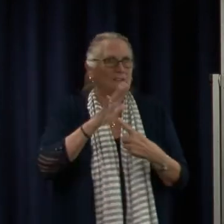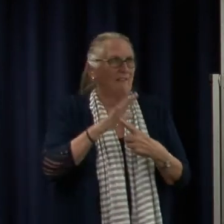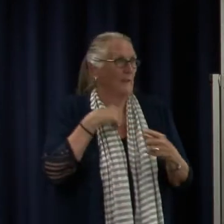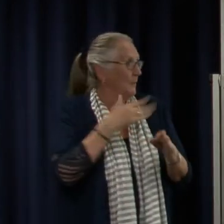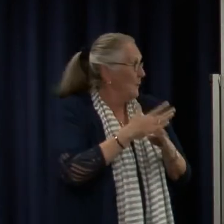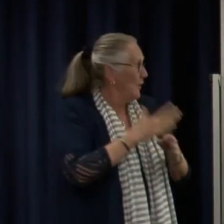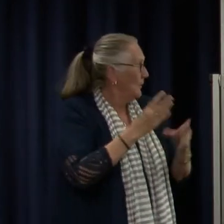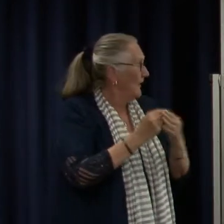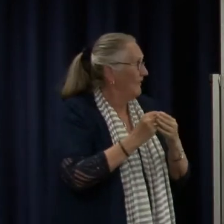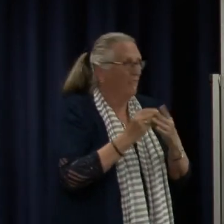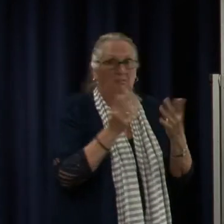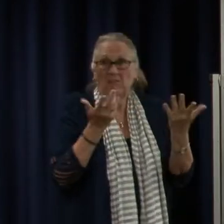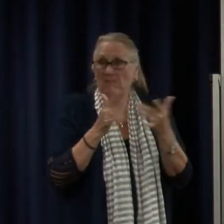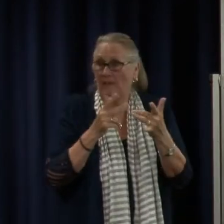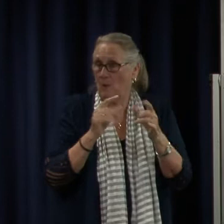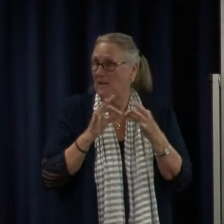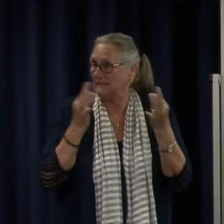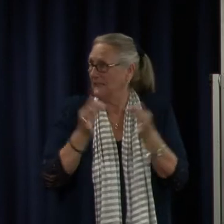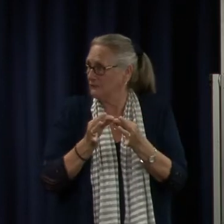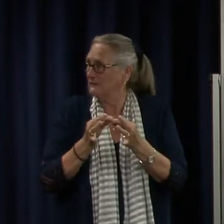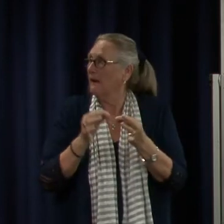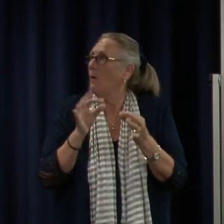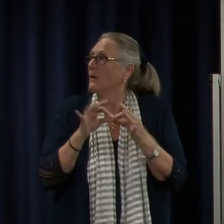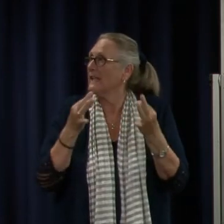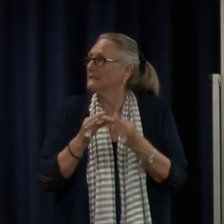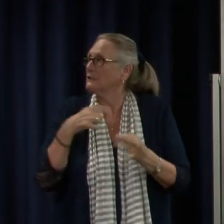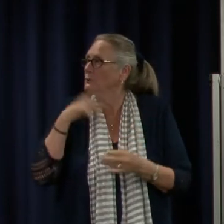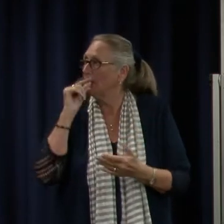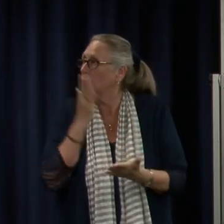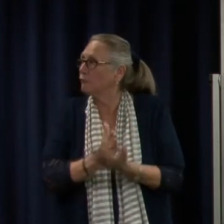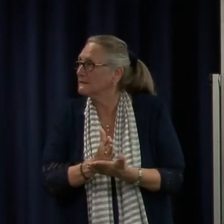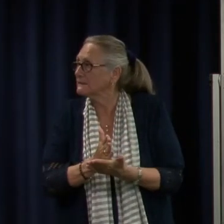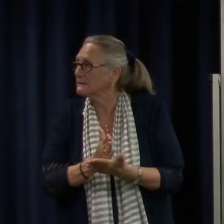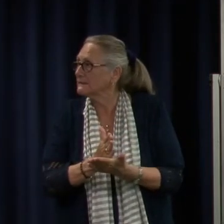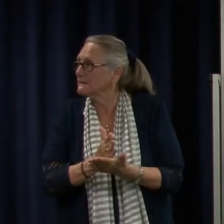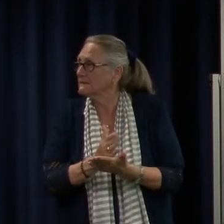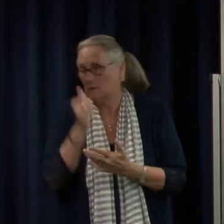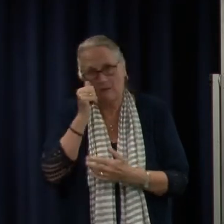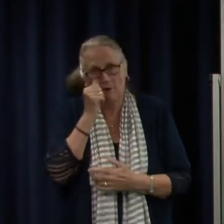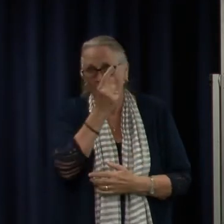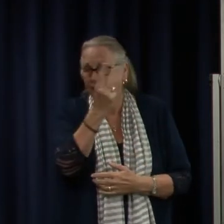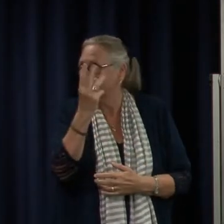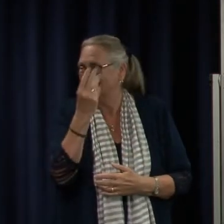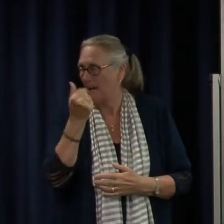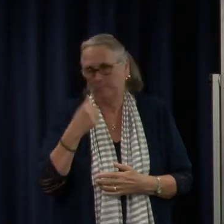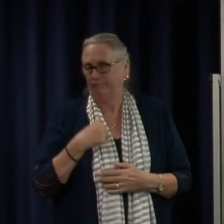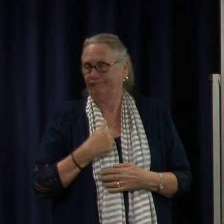Look, I think it's very important that we do work with other organisations, but organisations we can trust, that's